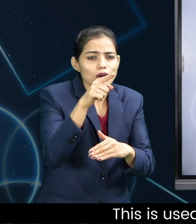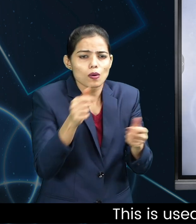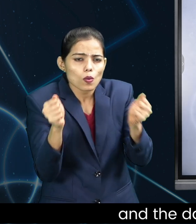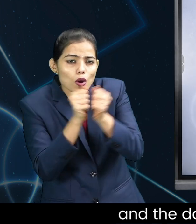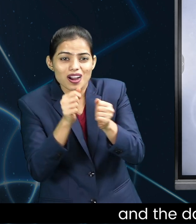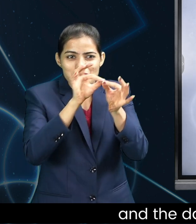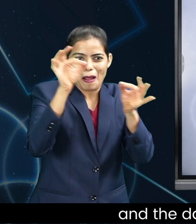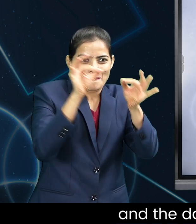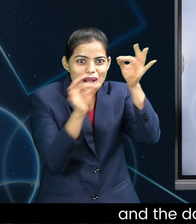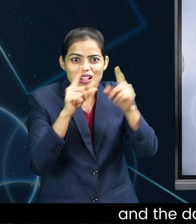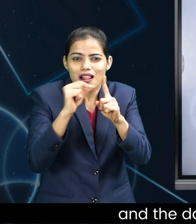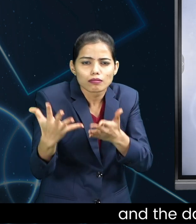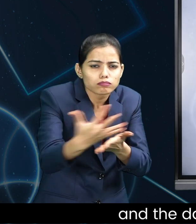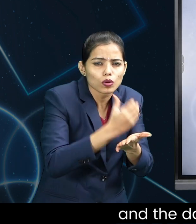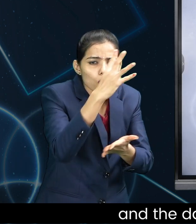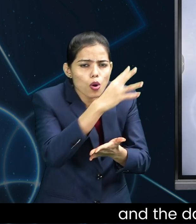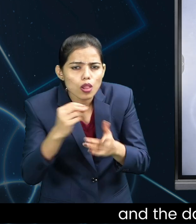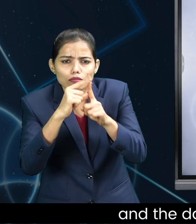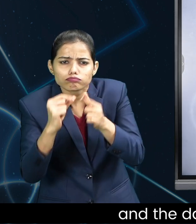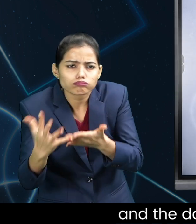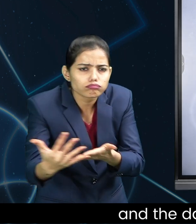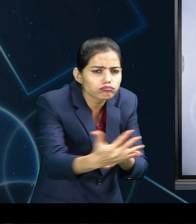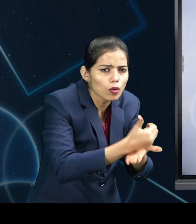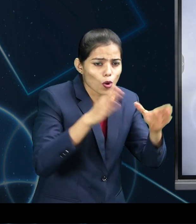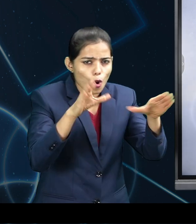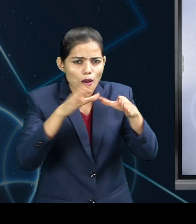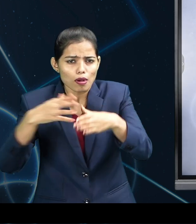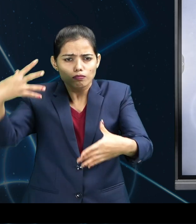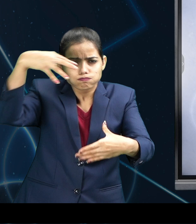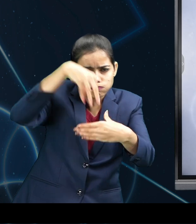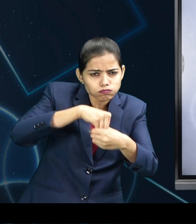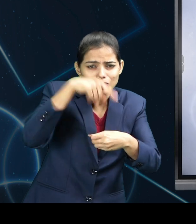set, and the data set can be grouped into interval or classes.